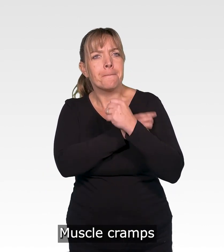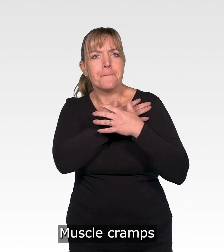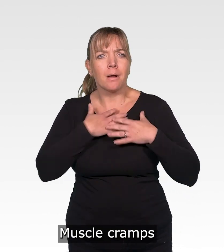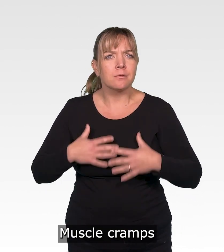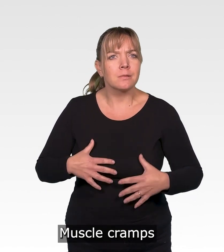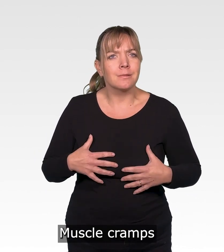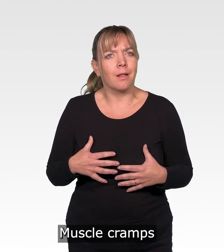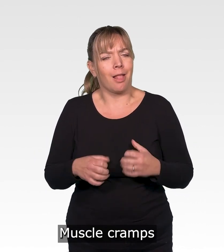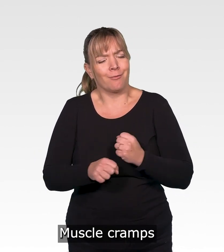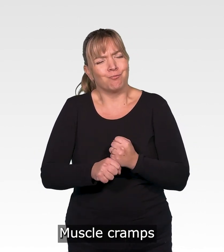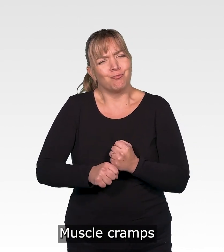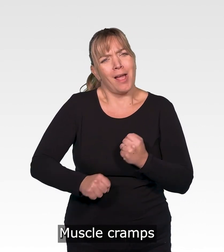Muscle cramps.